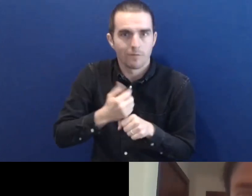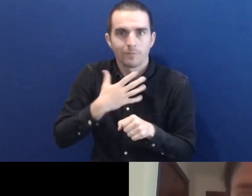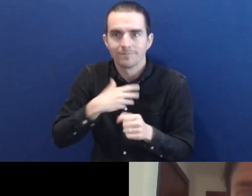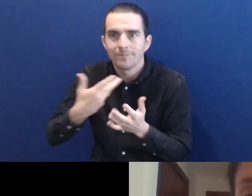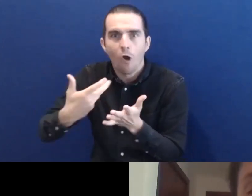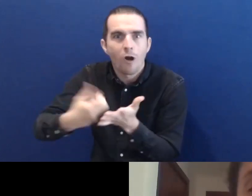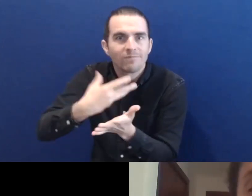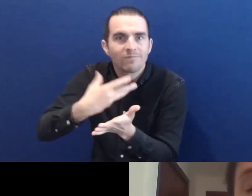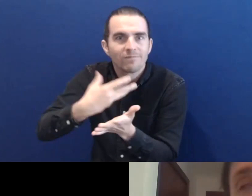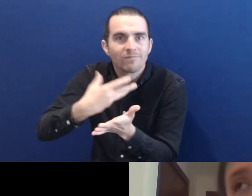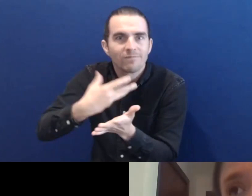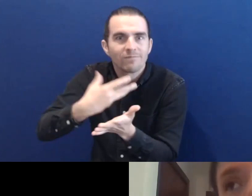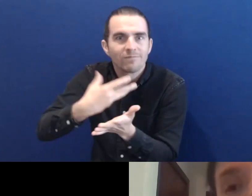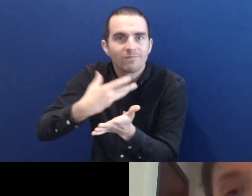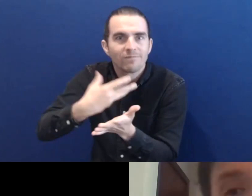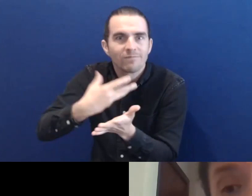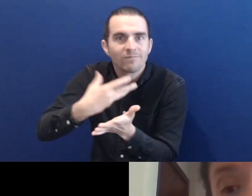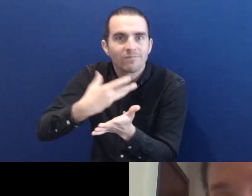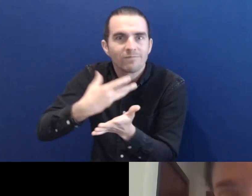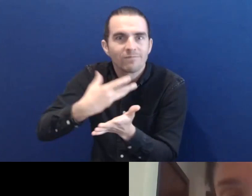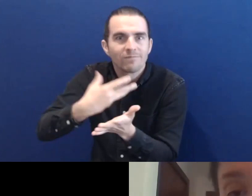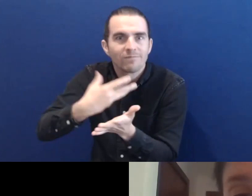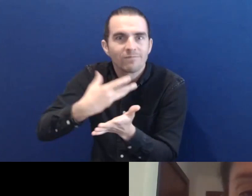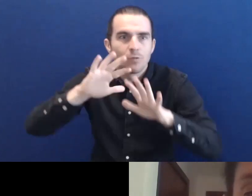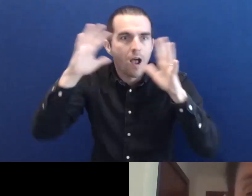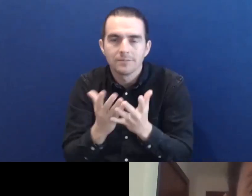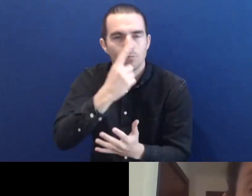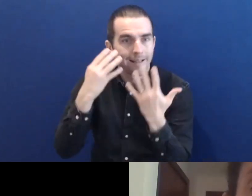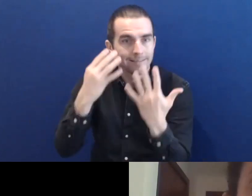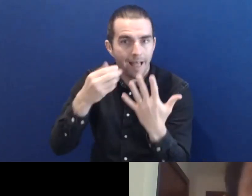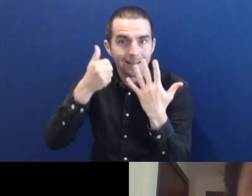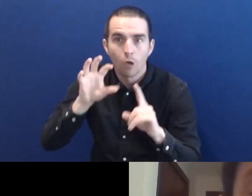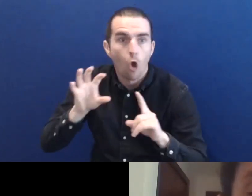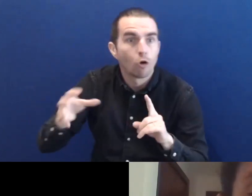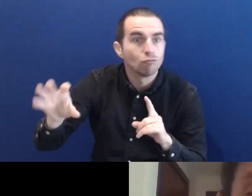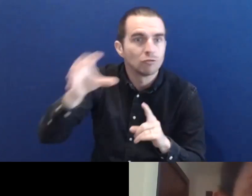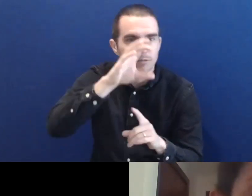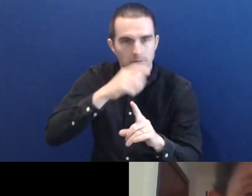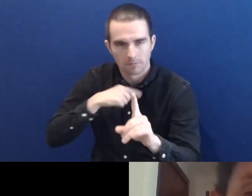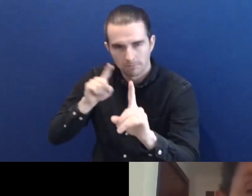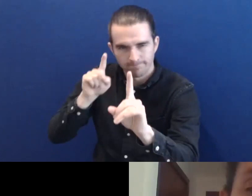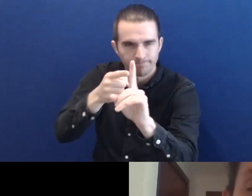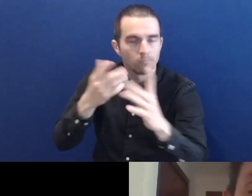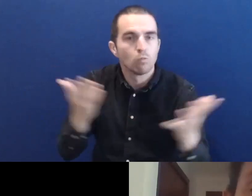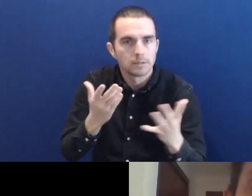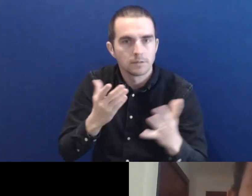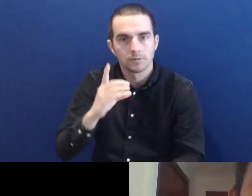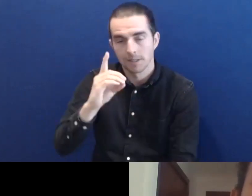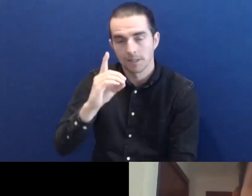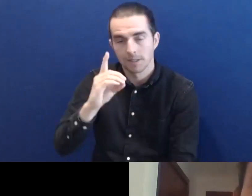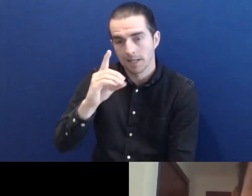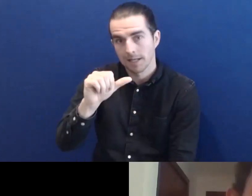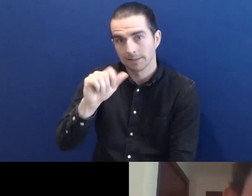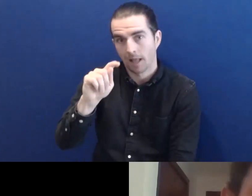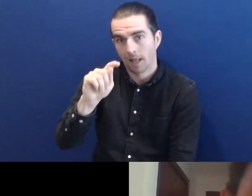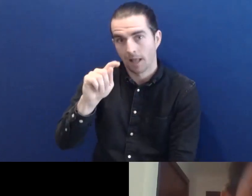196 countries. So our goal is to share reliable, up-to-date data on the state of civil society freedoms in all countries and